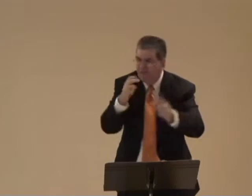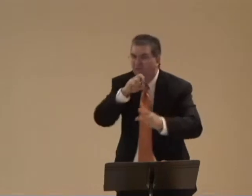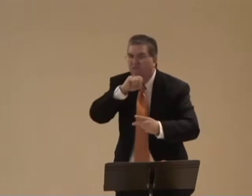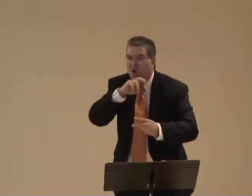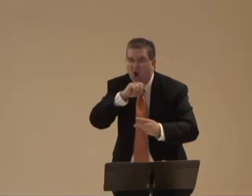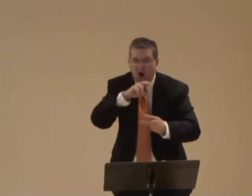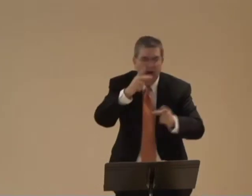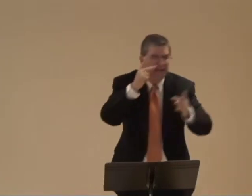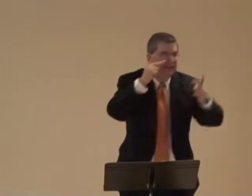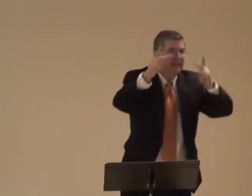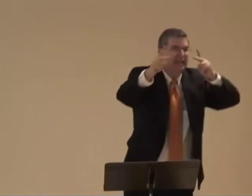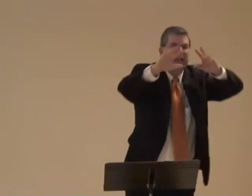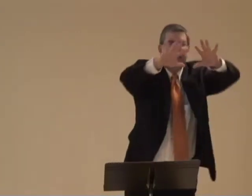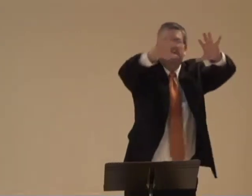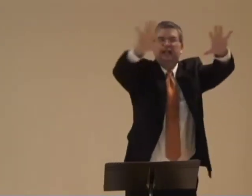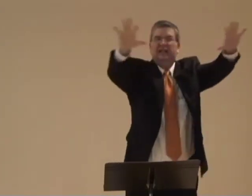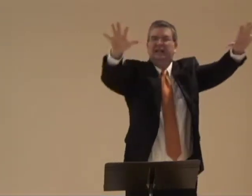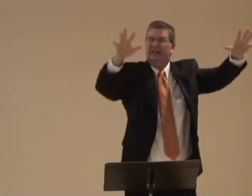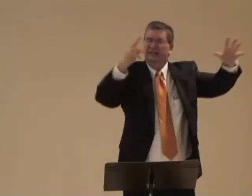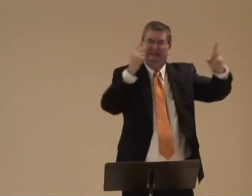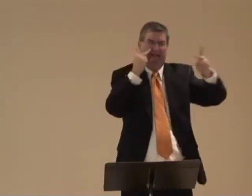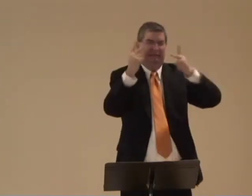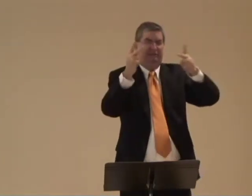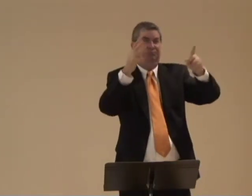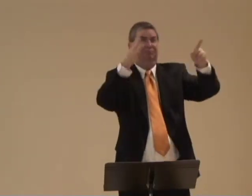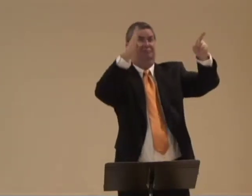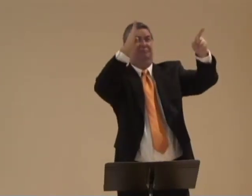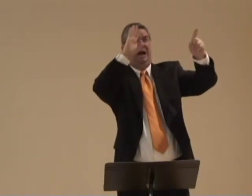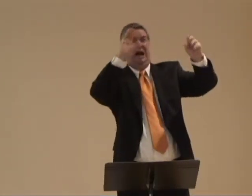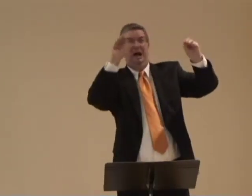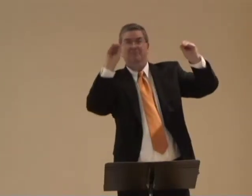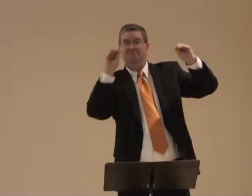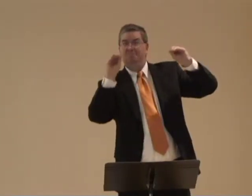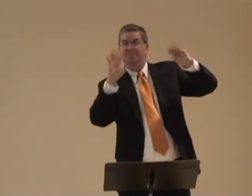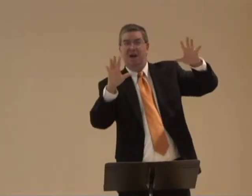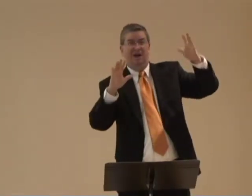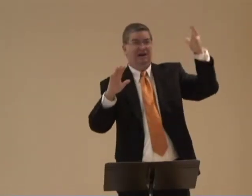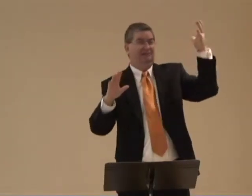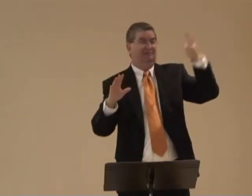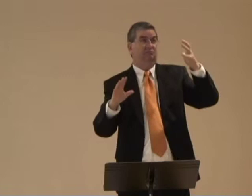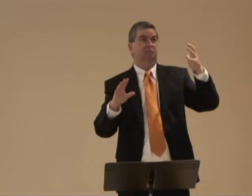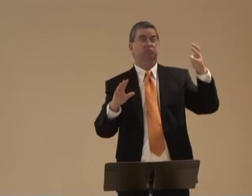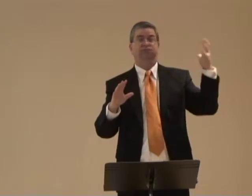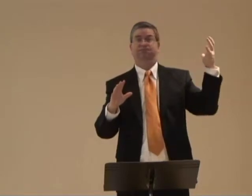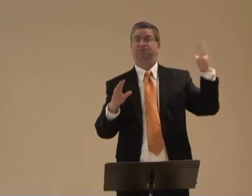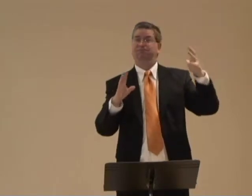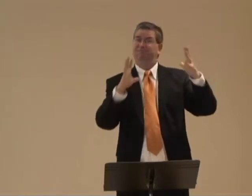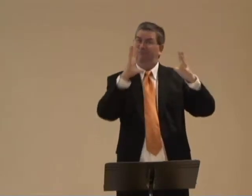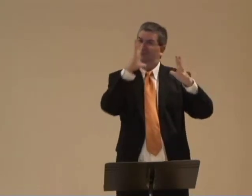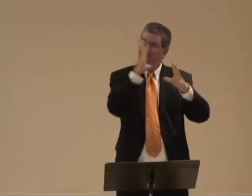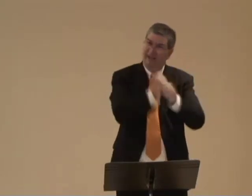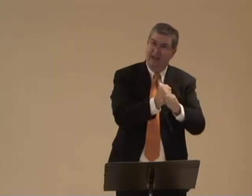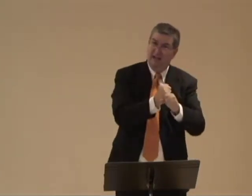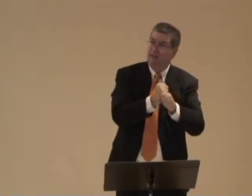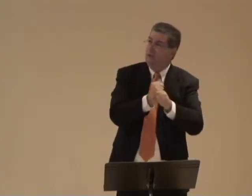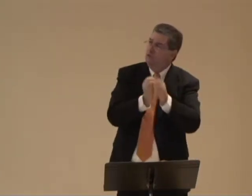You know, when all these 10 plagues were occurring, with the water changing to blood and the frogs and everything, all of that